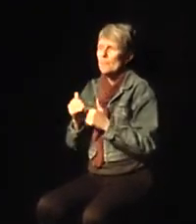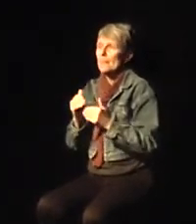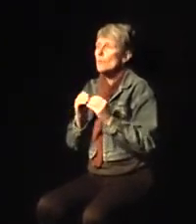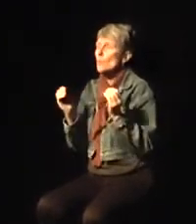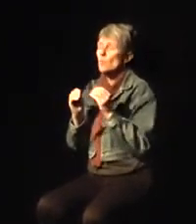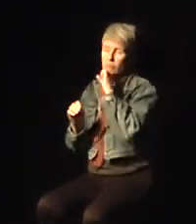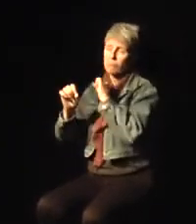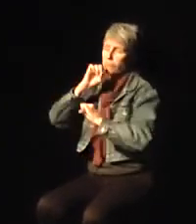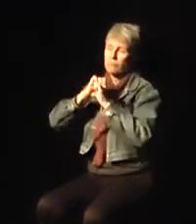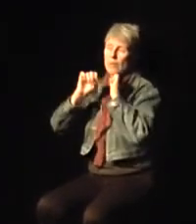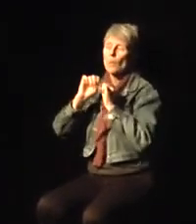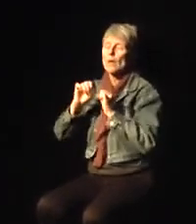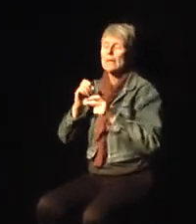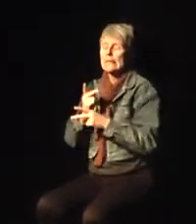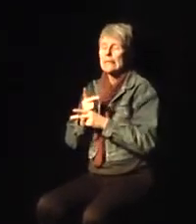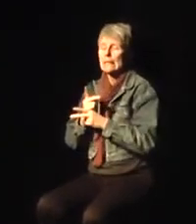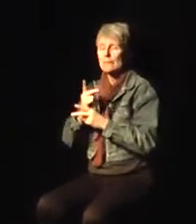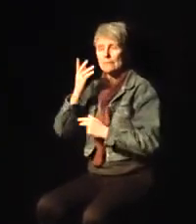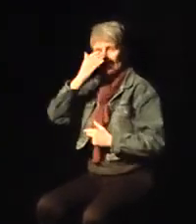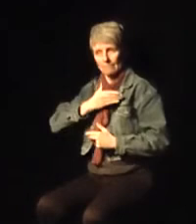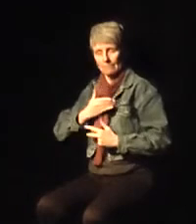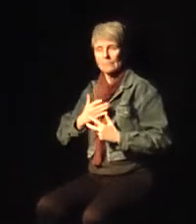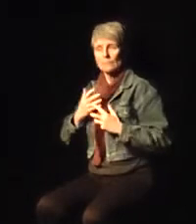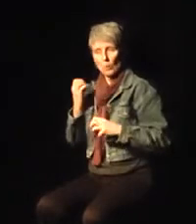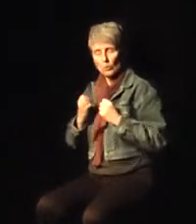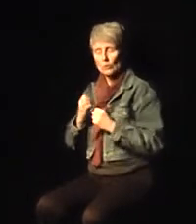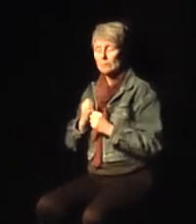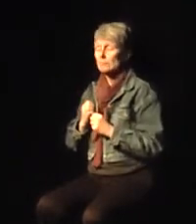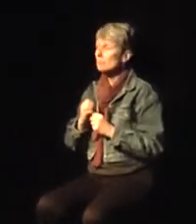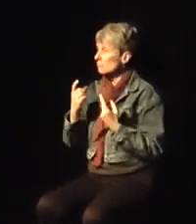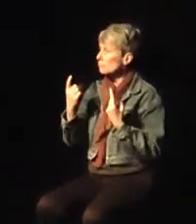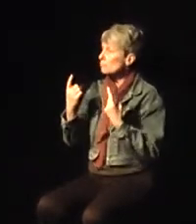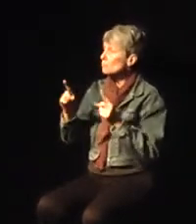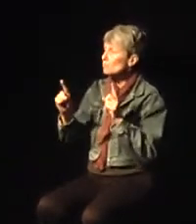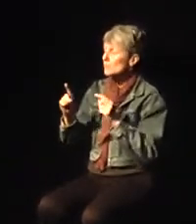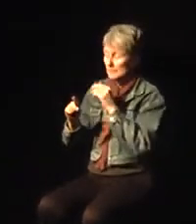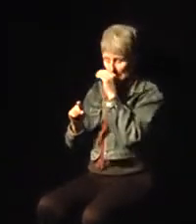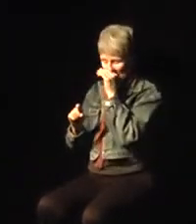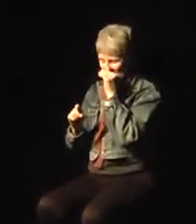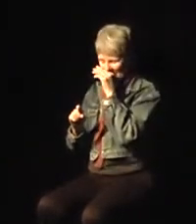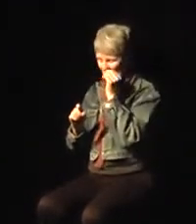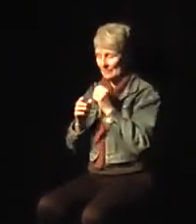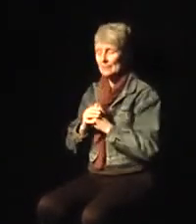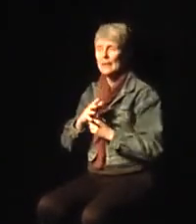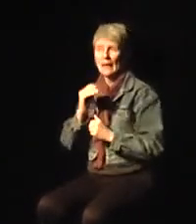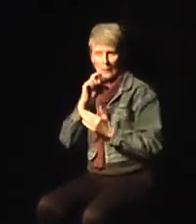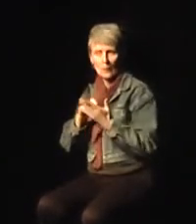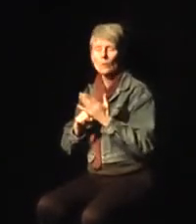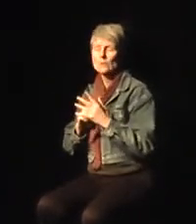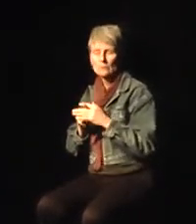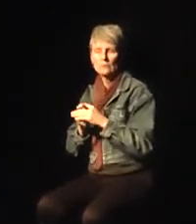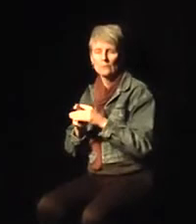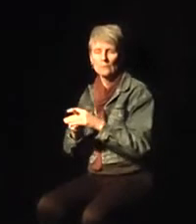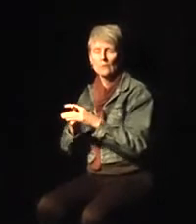loss, to save my emotional self. And I did. These kinds of events facilitated a way for me to